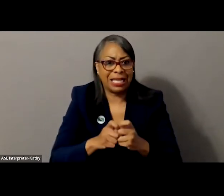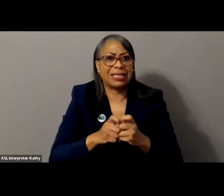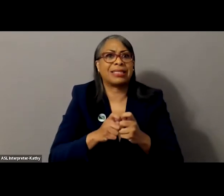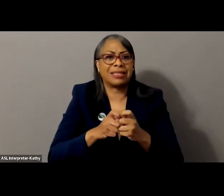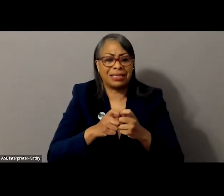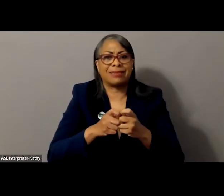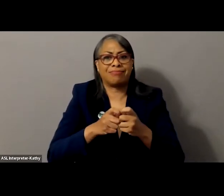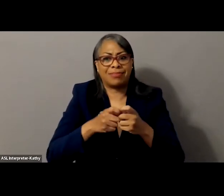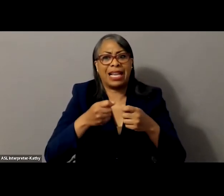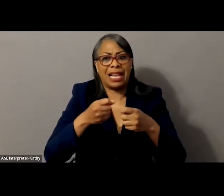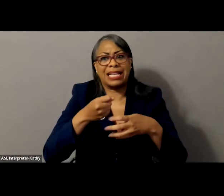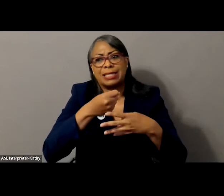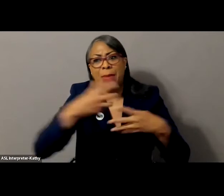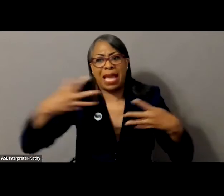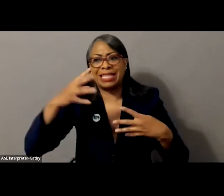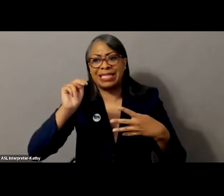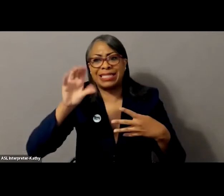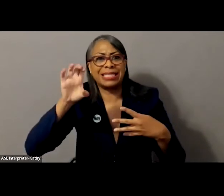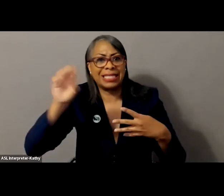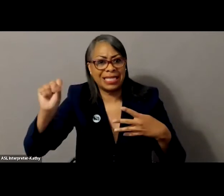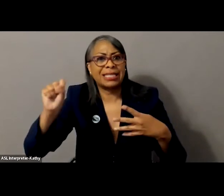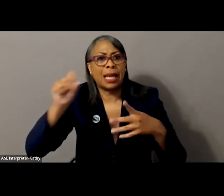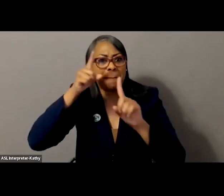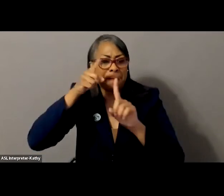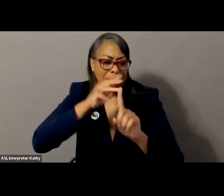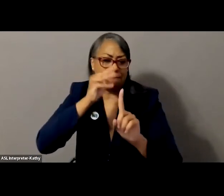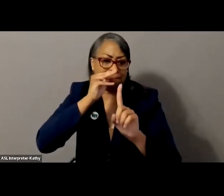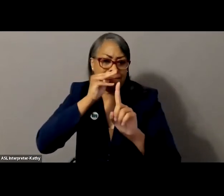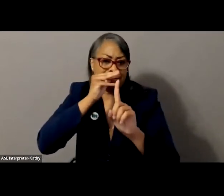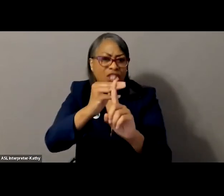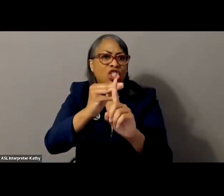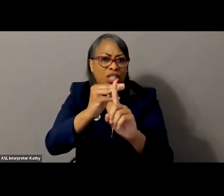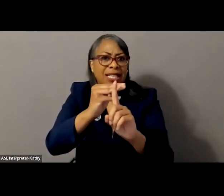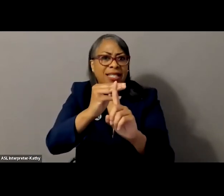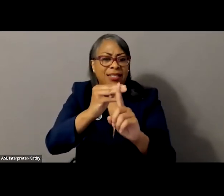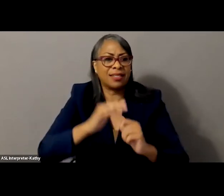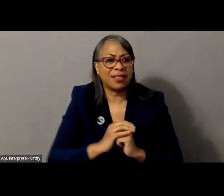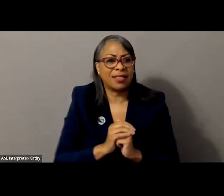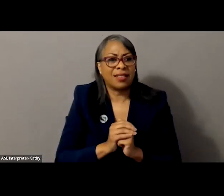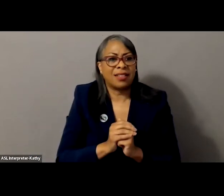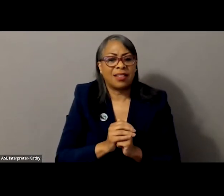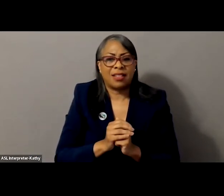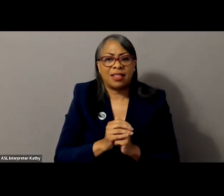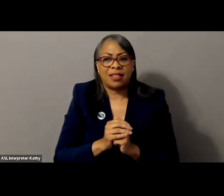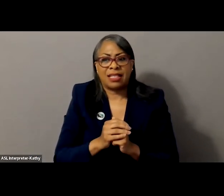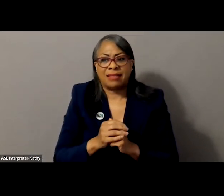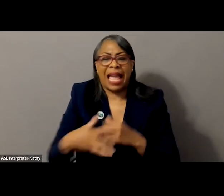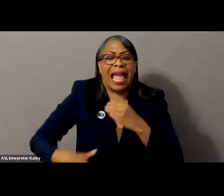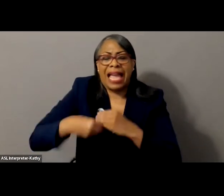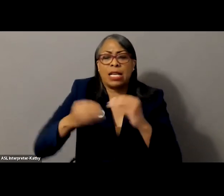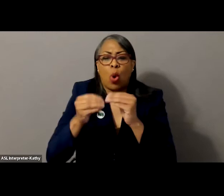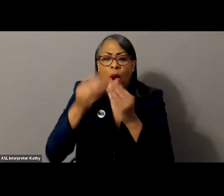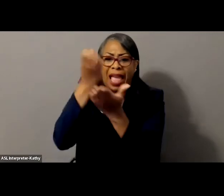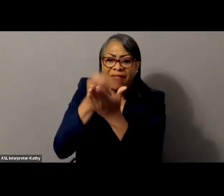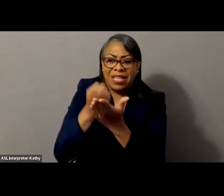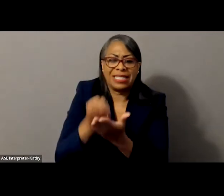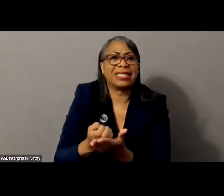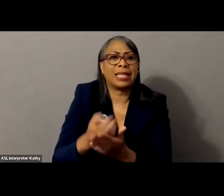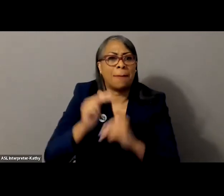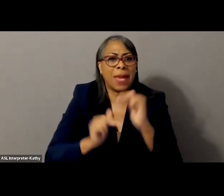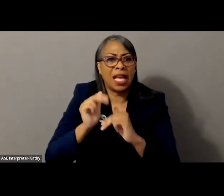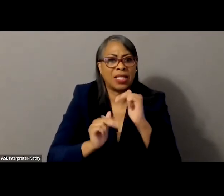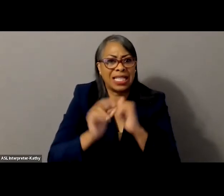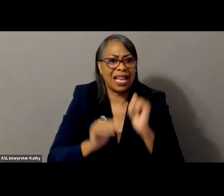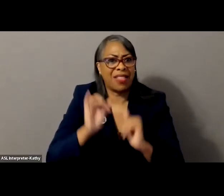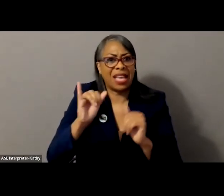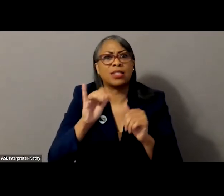NCS's mission by giving the agency new authorities and duties for evidence building, and acting on these duties is, I think, particularly